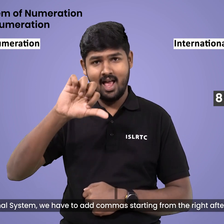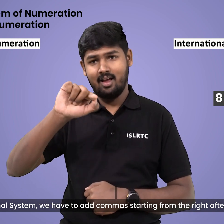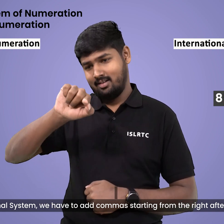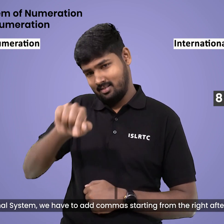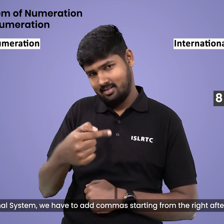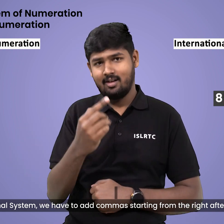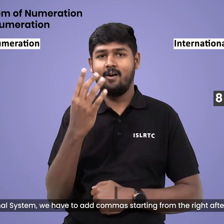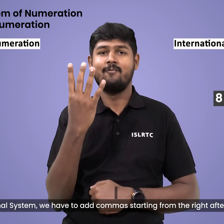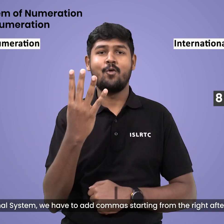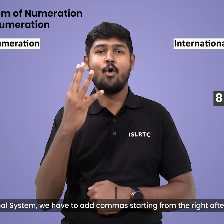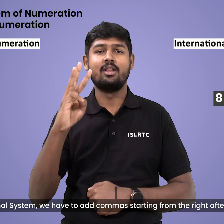reads as